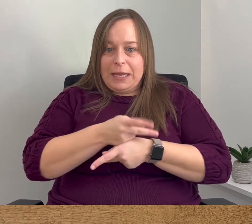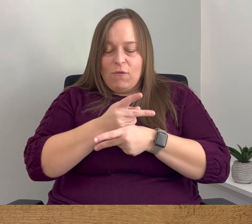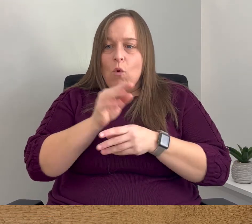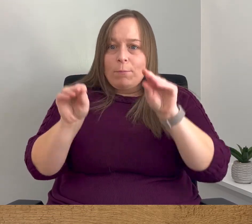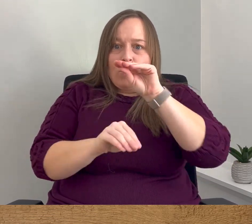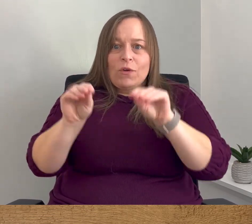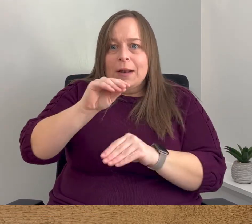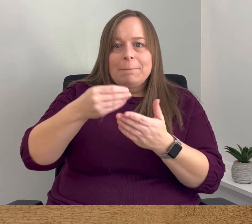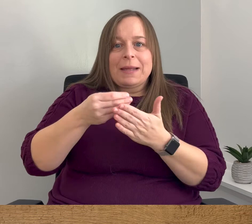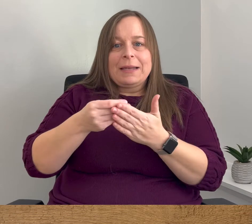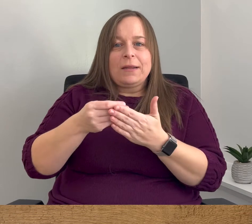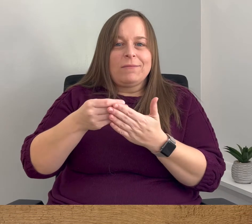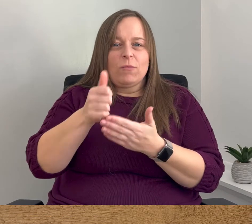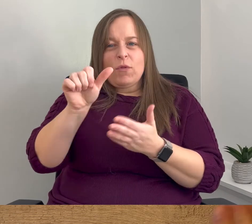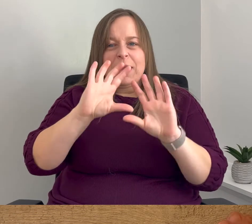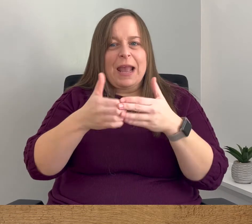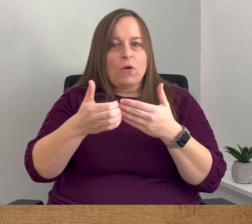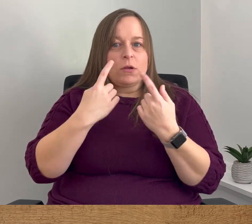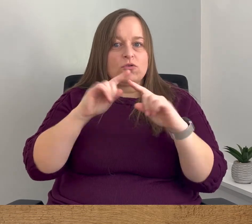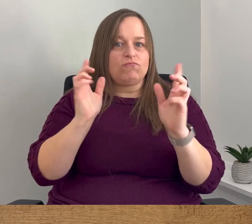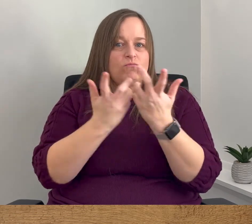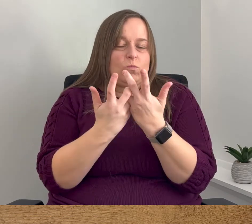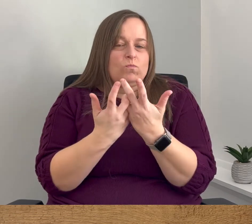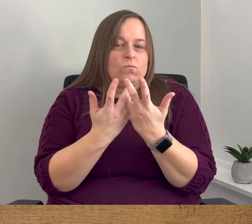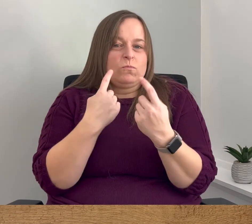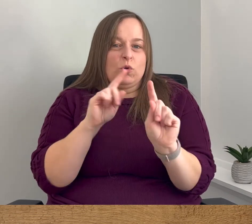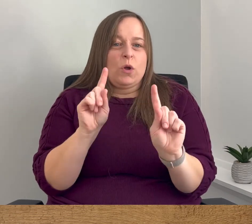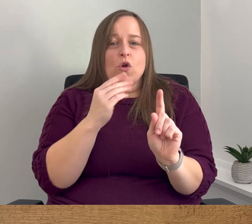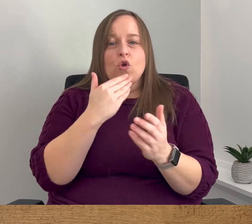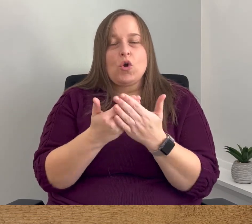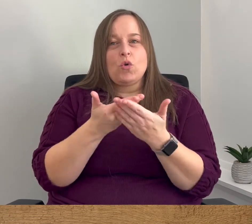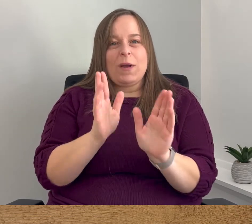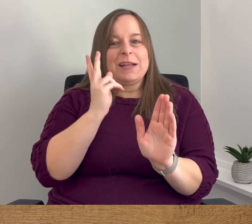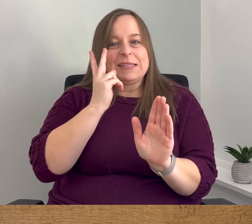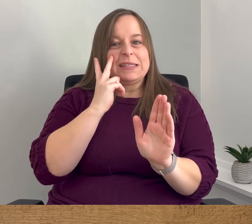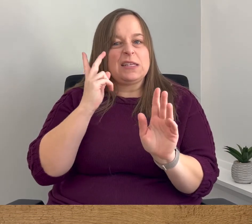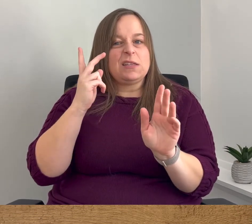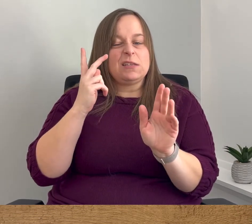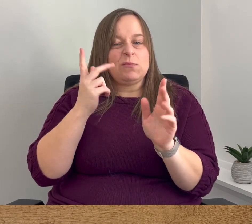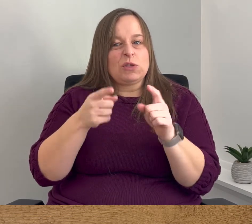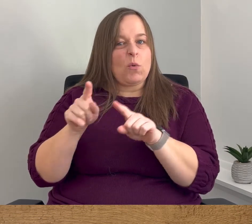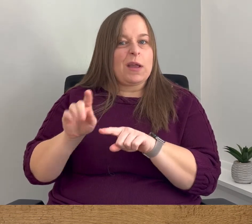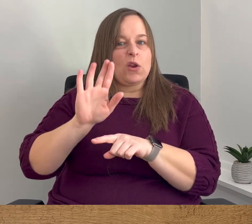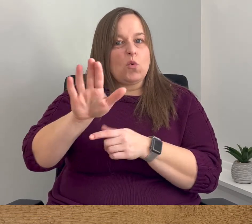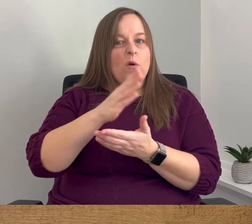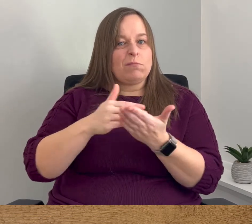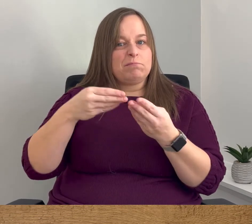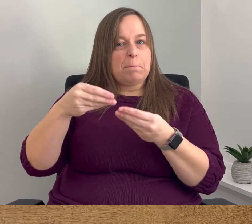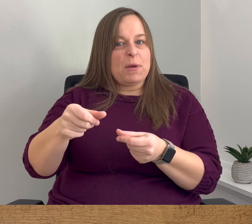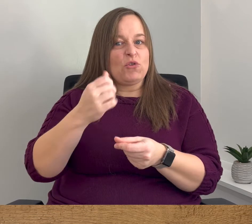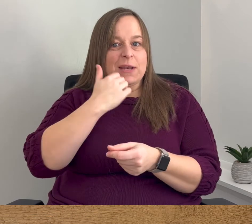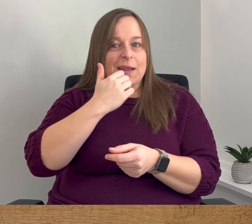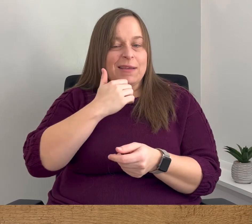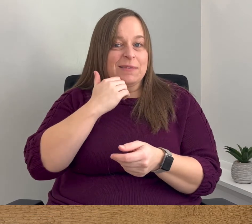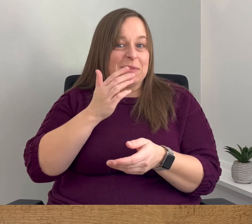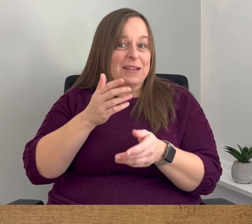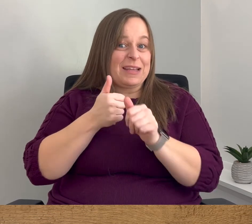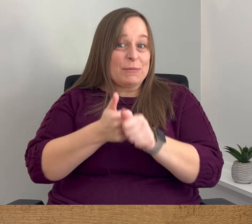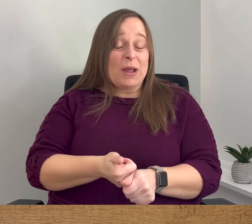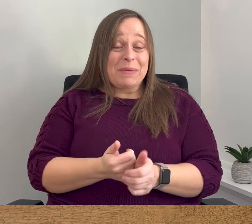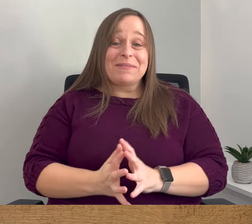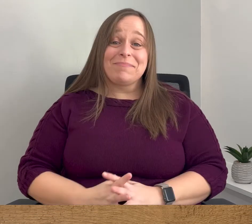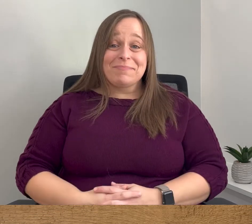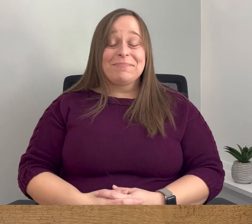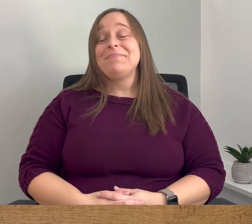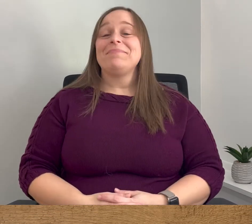down, or maybe move money around from other categories to make it work. So it's just a good way to see what's going on in your spending daily and keep on